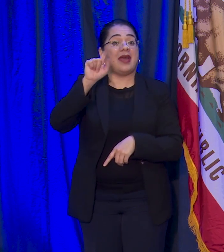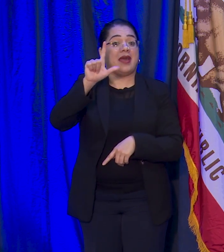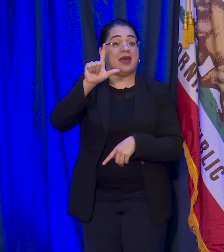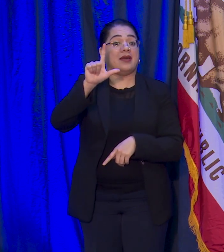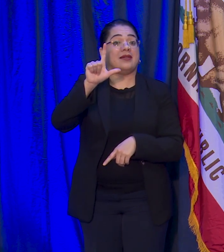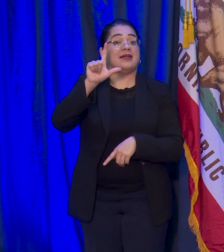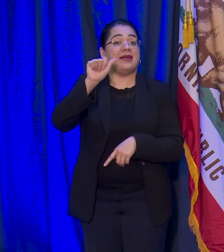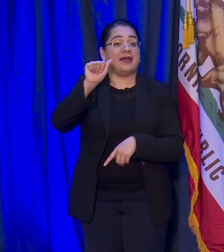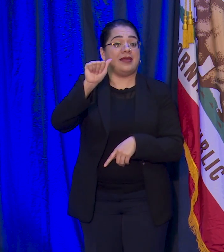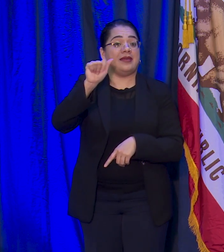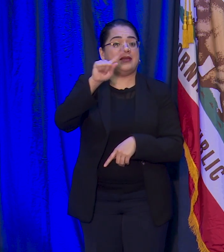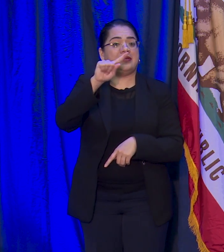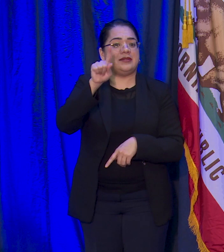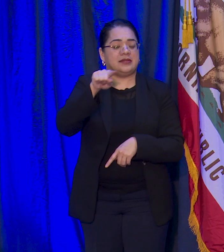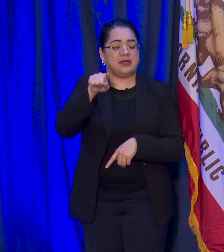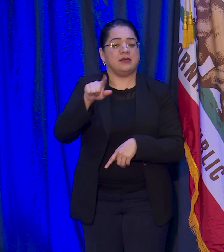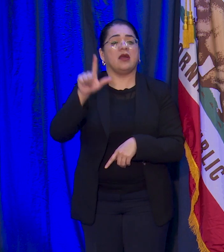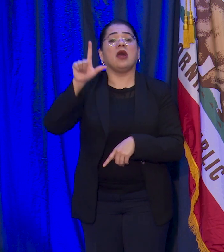longbeach@lazparking.com.